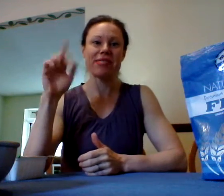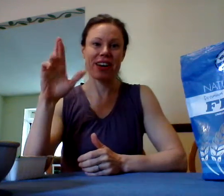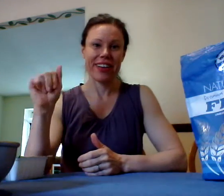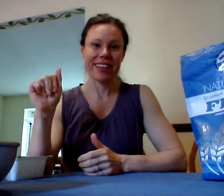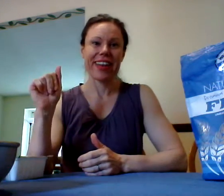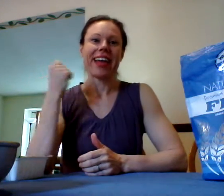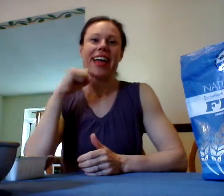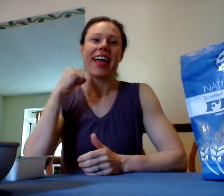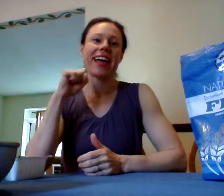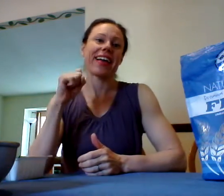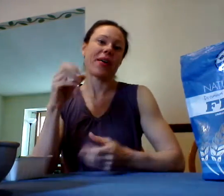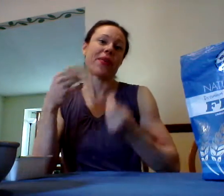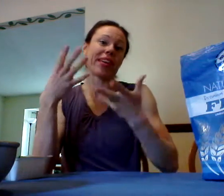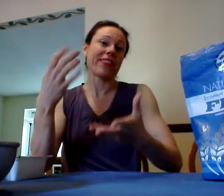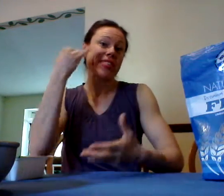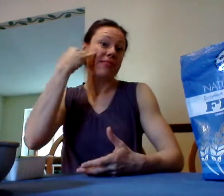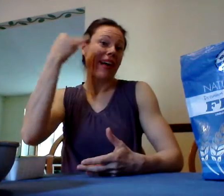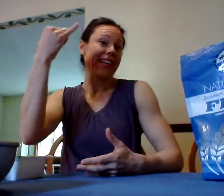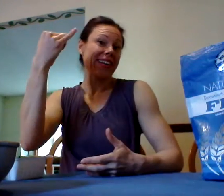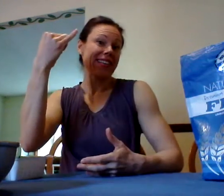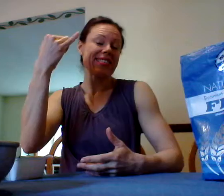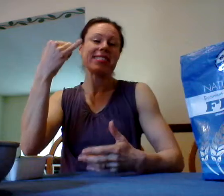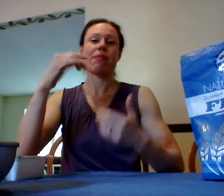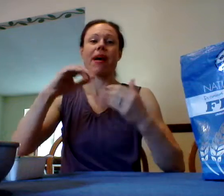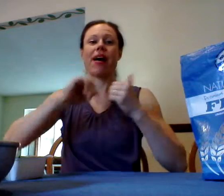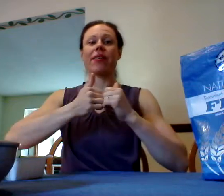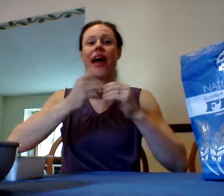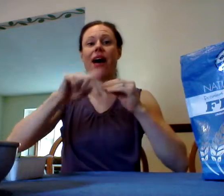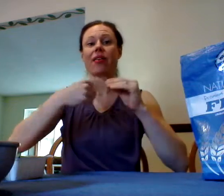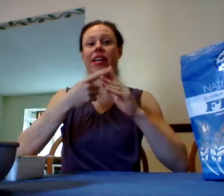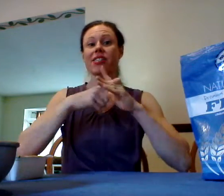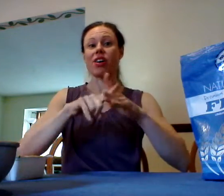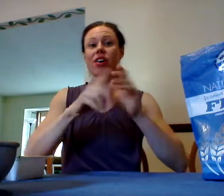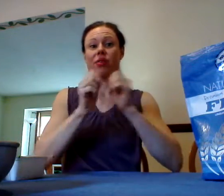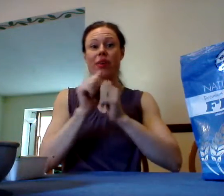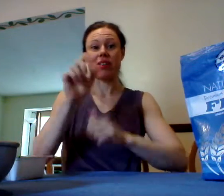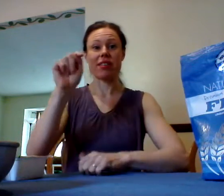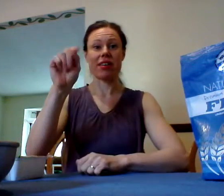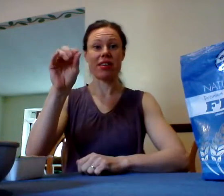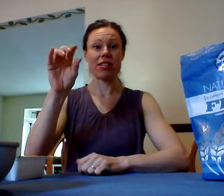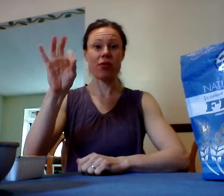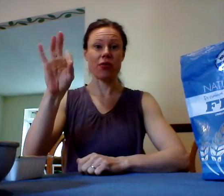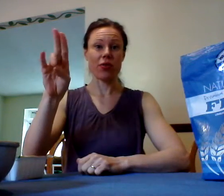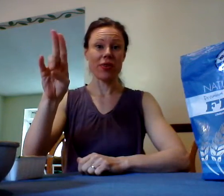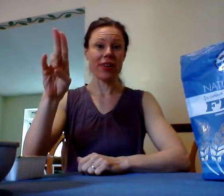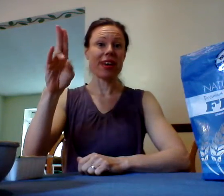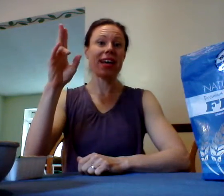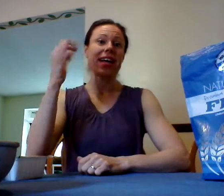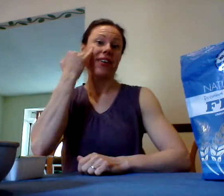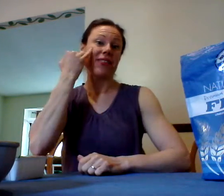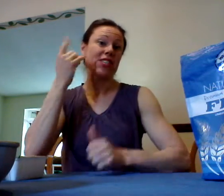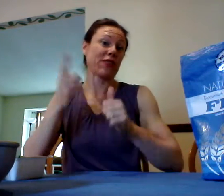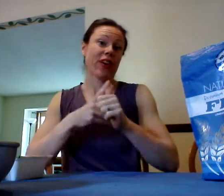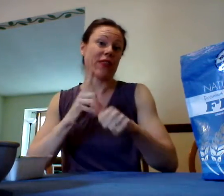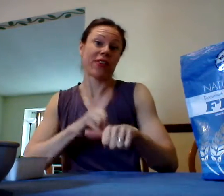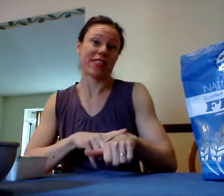I'm Sarah, and I want to give you some ideas about how to get started with tofu if it's your very first